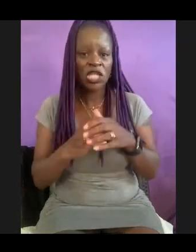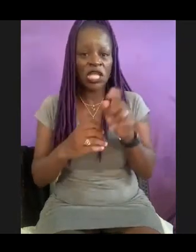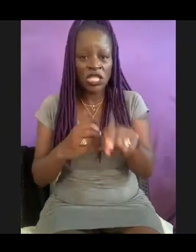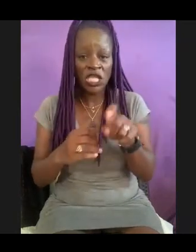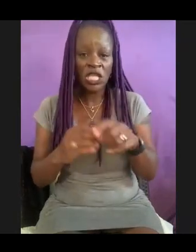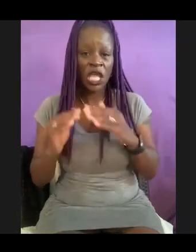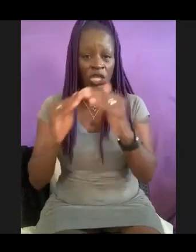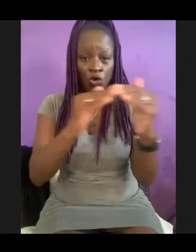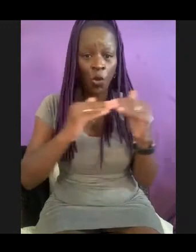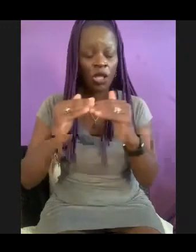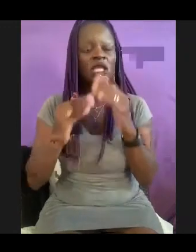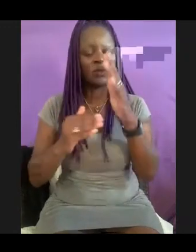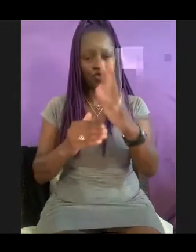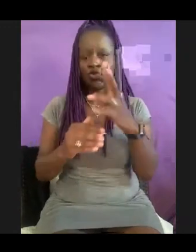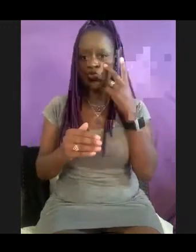my stories.